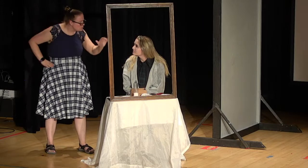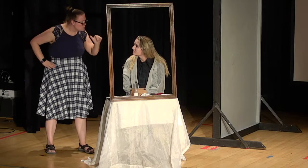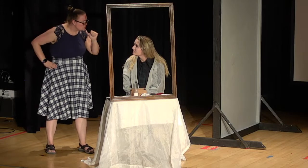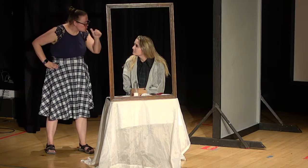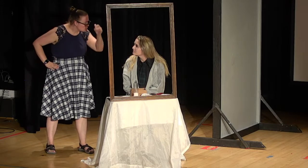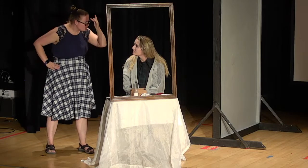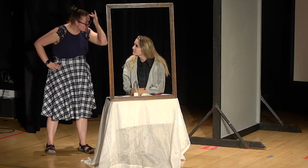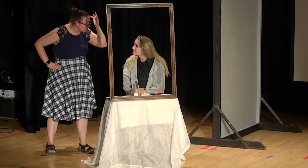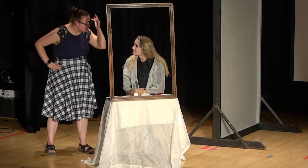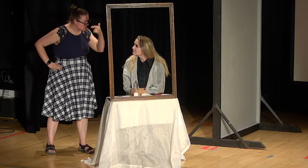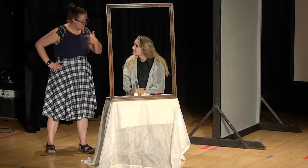given you